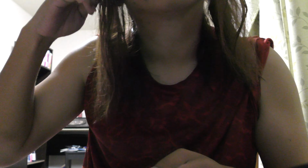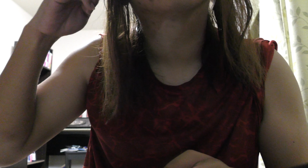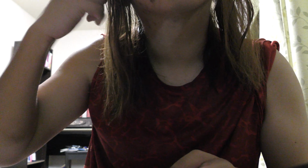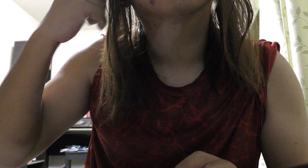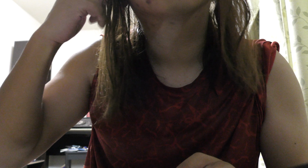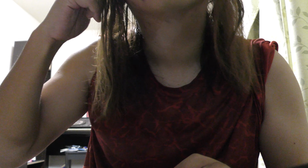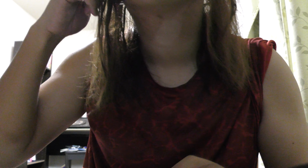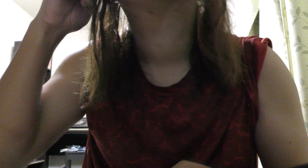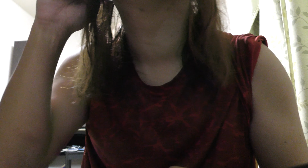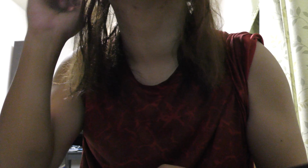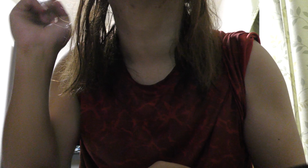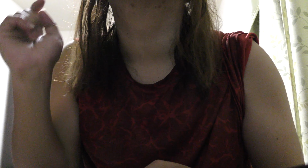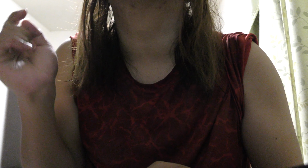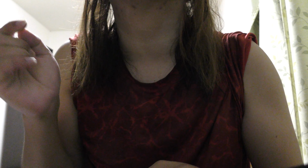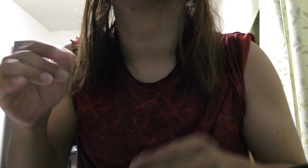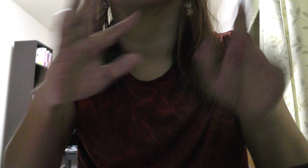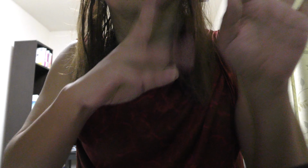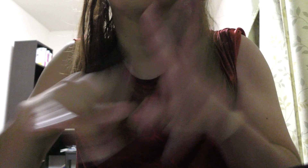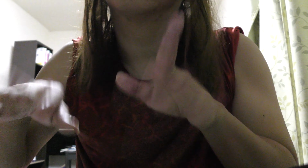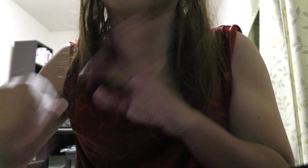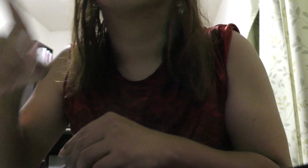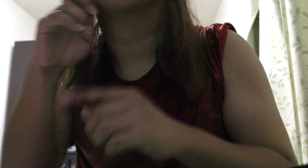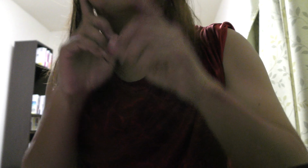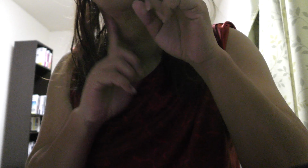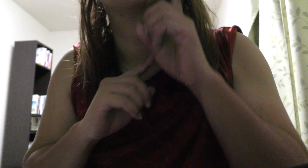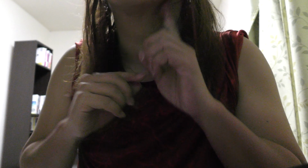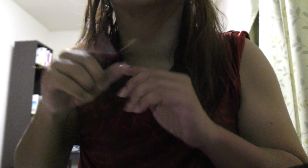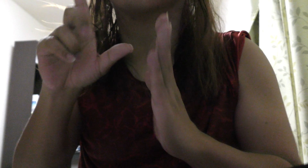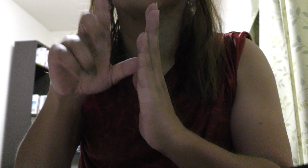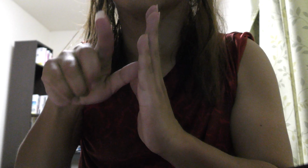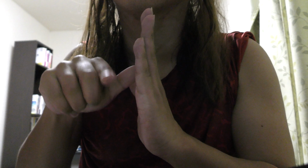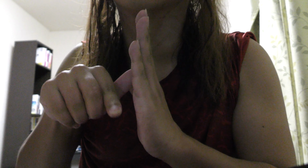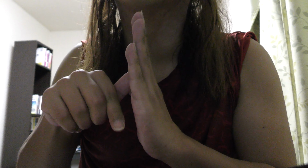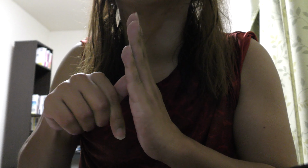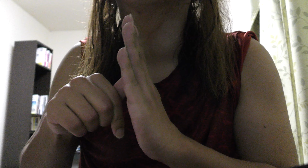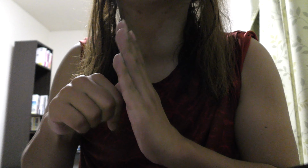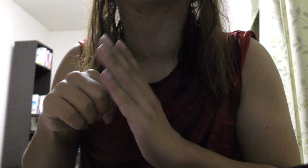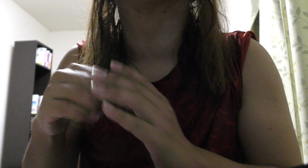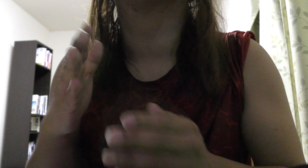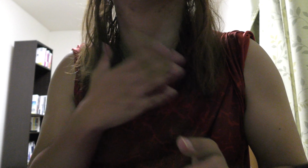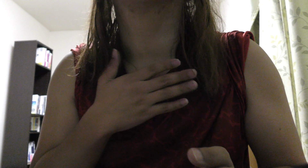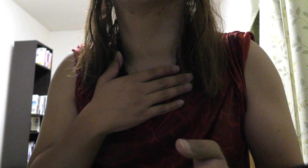be the way, The love